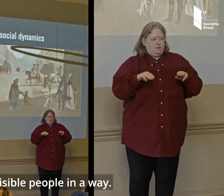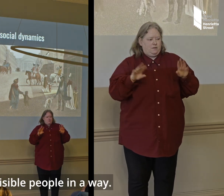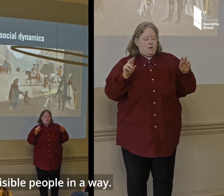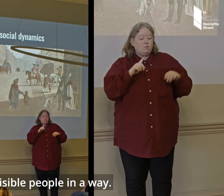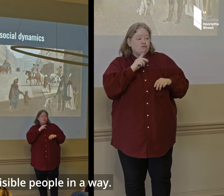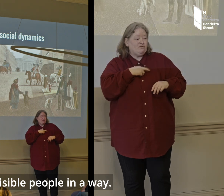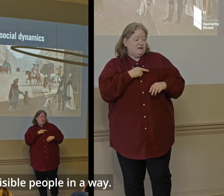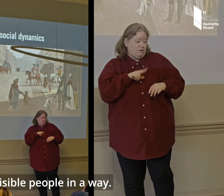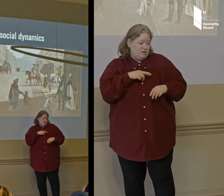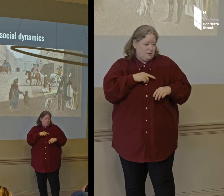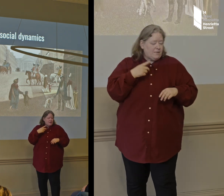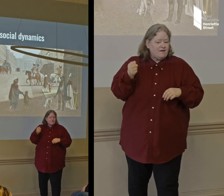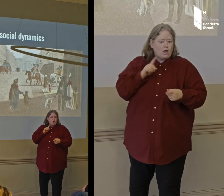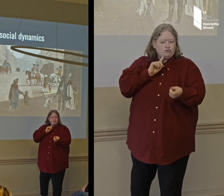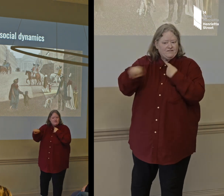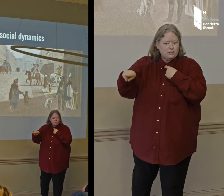invisible people, in a way.